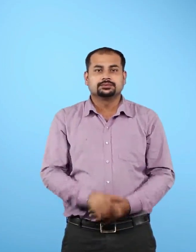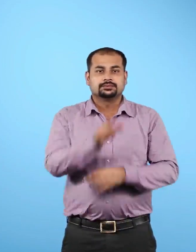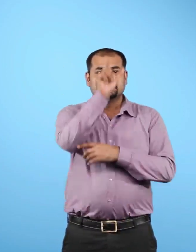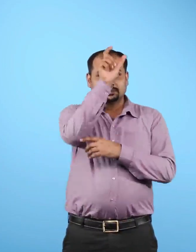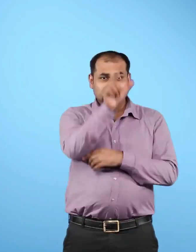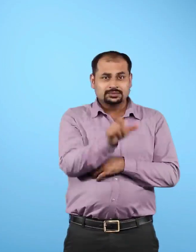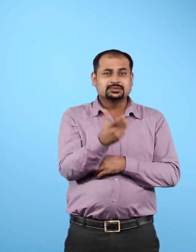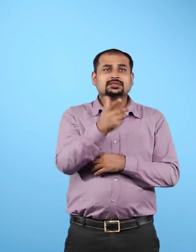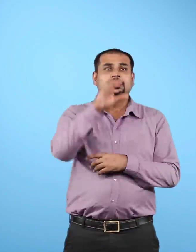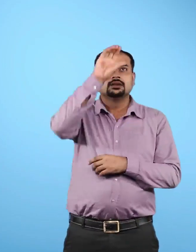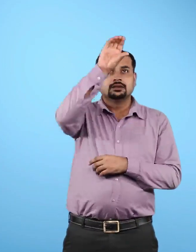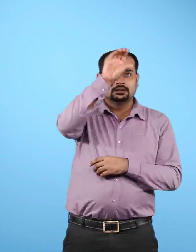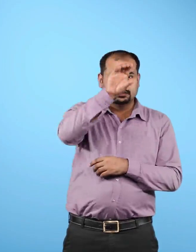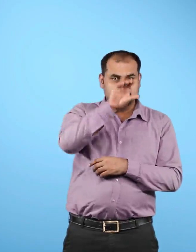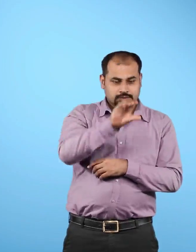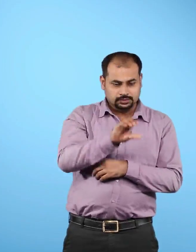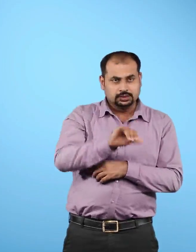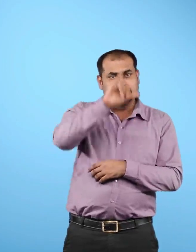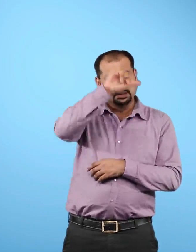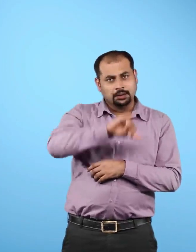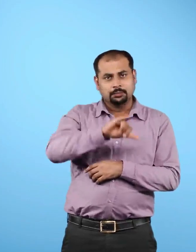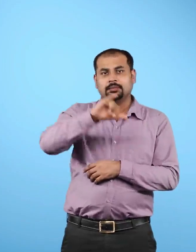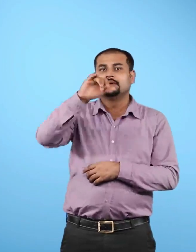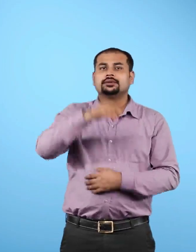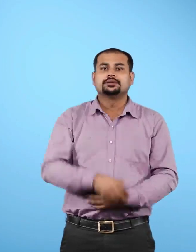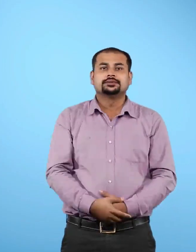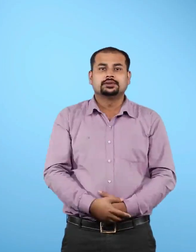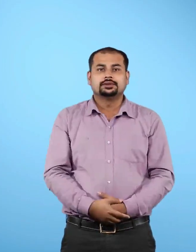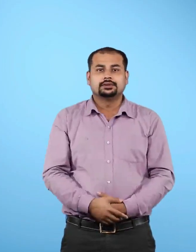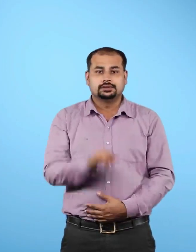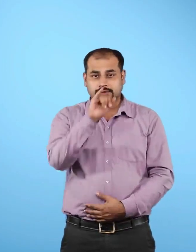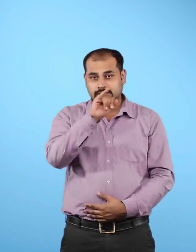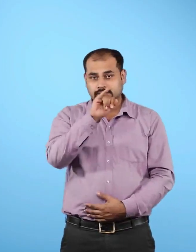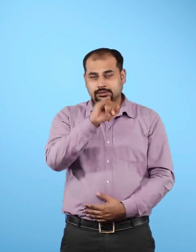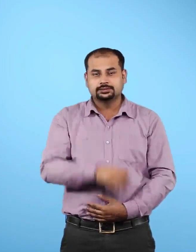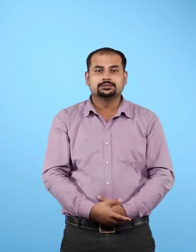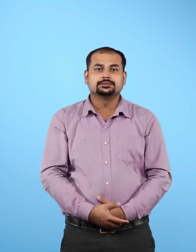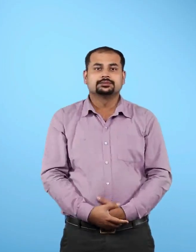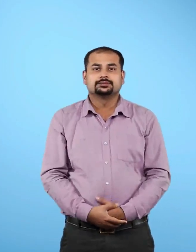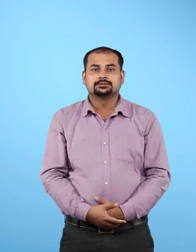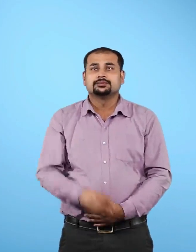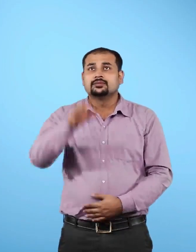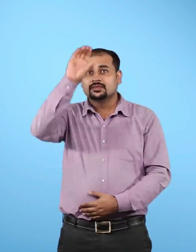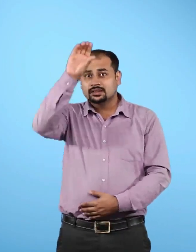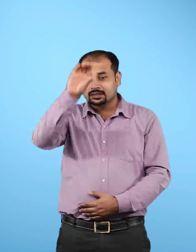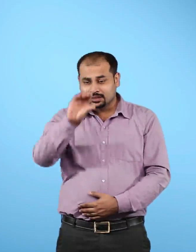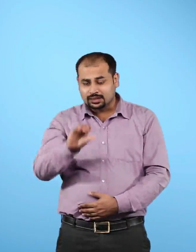Column 1 has 6 yellow boxes. Column 2 has 6 green